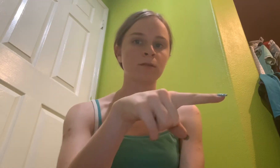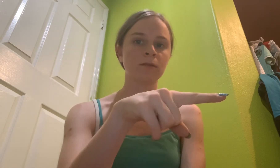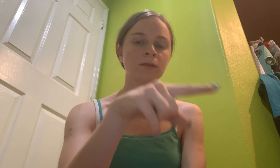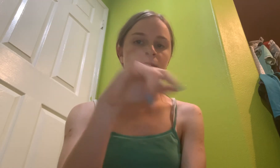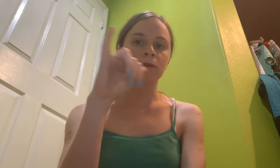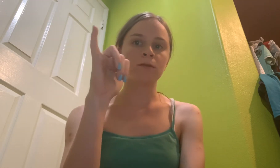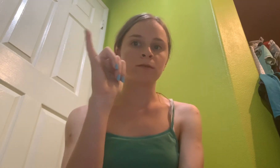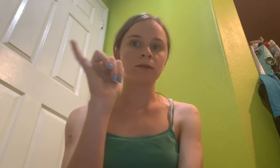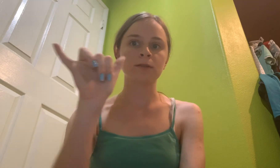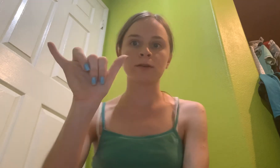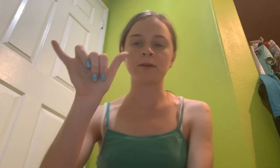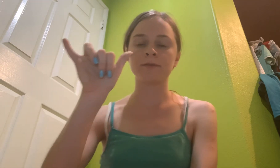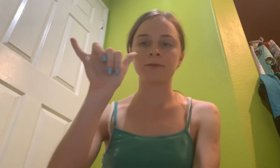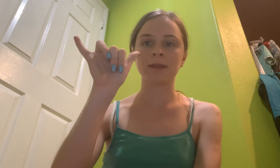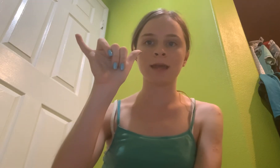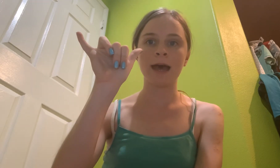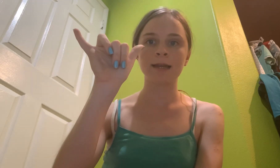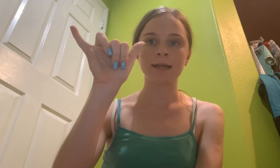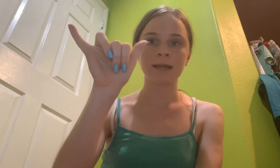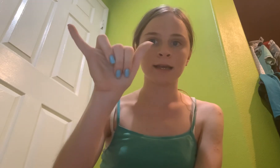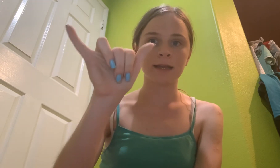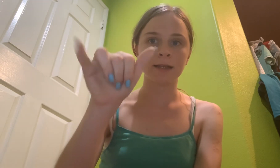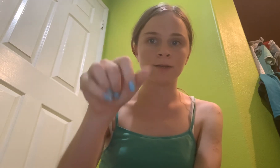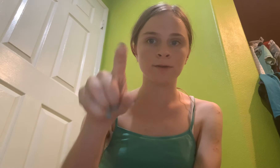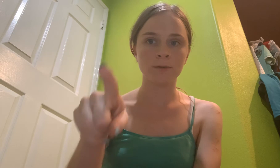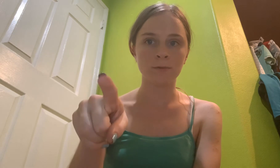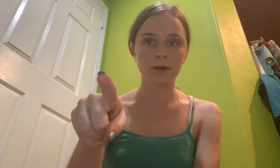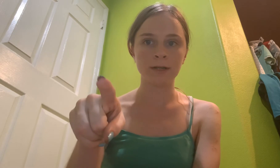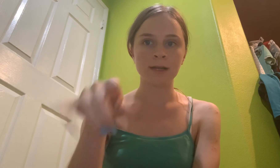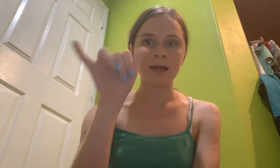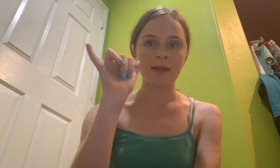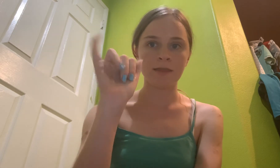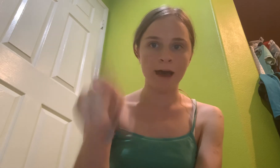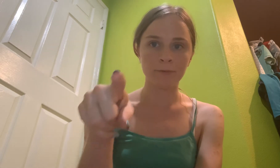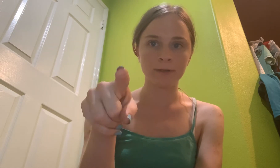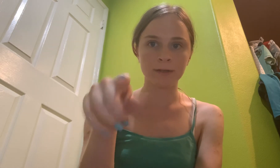So you start off with that, and then you go to one. That one.